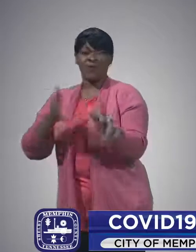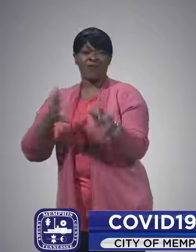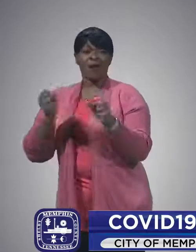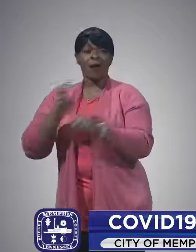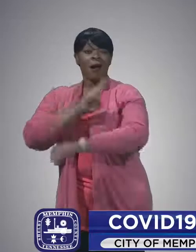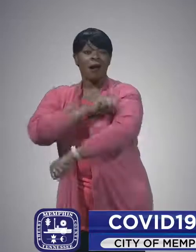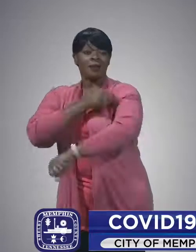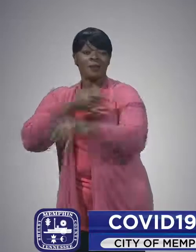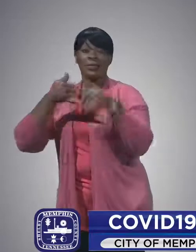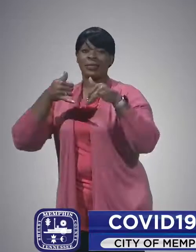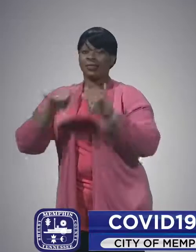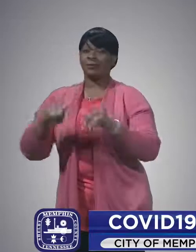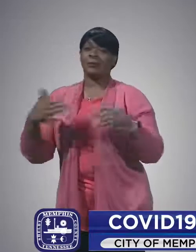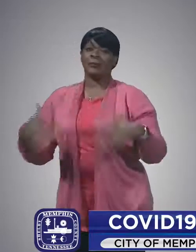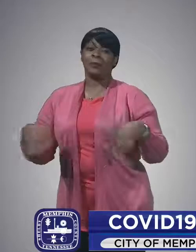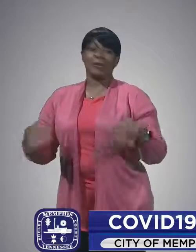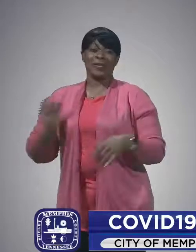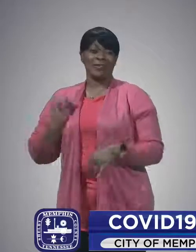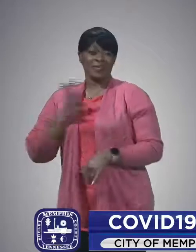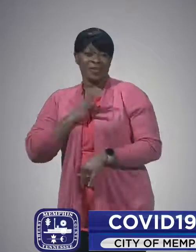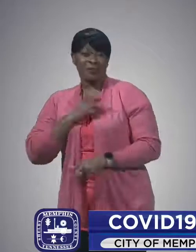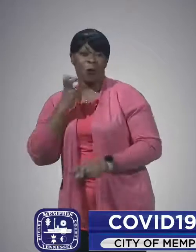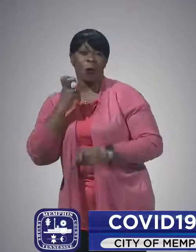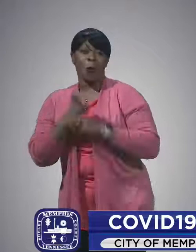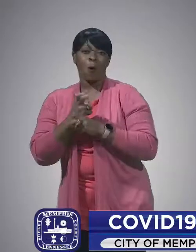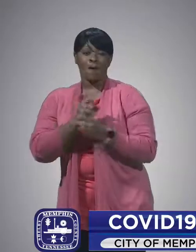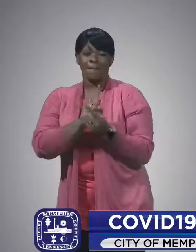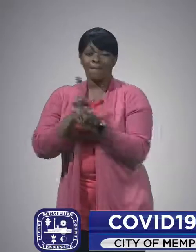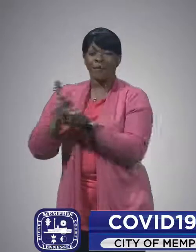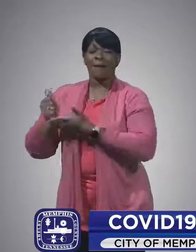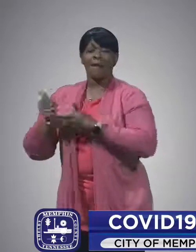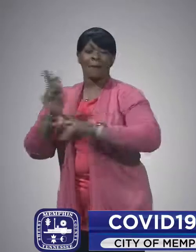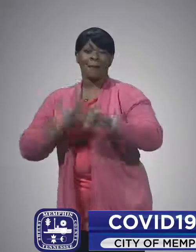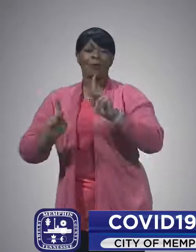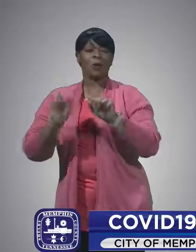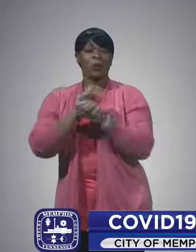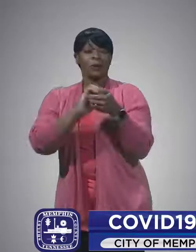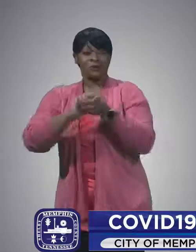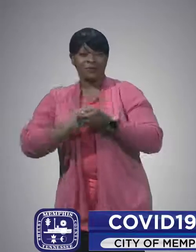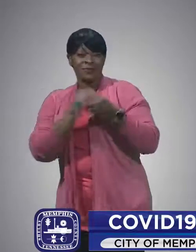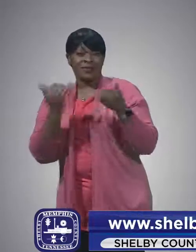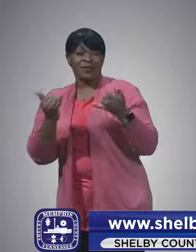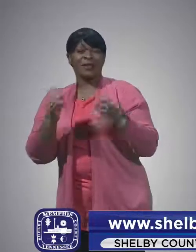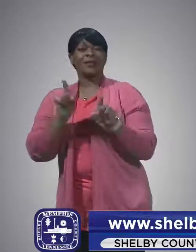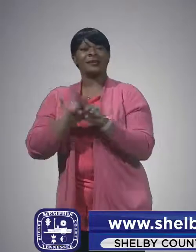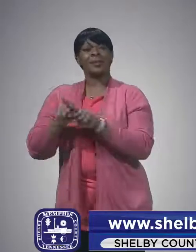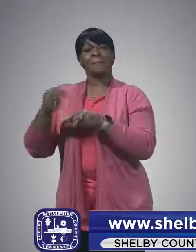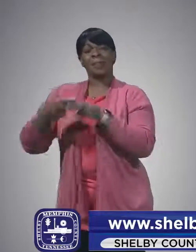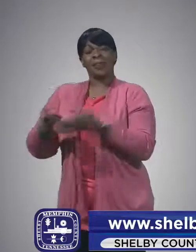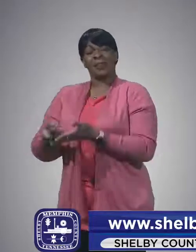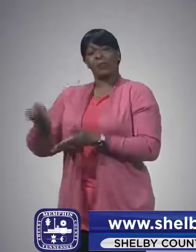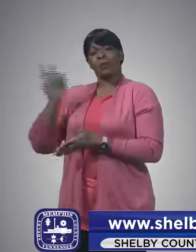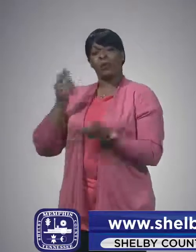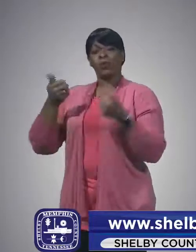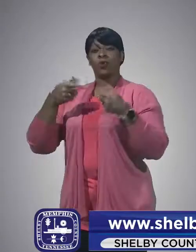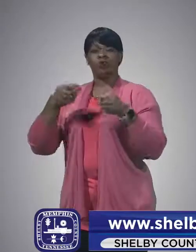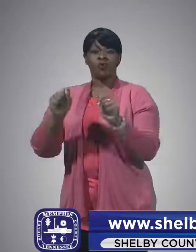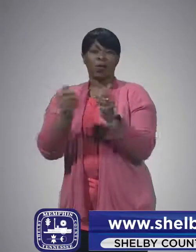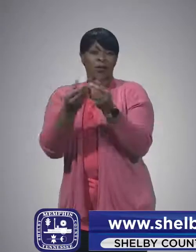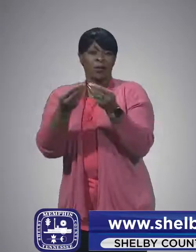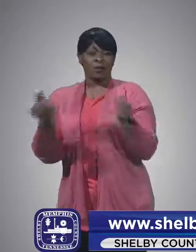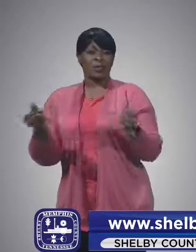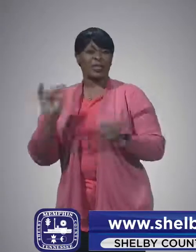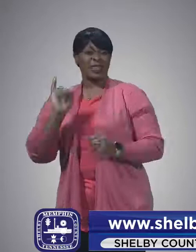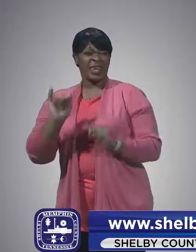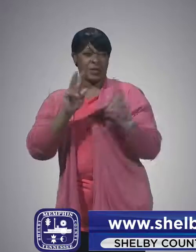hospitals are still experiencing staffing challenges, and we are working together, as we talked about last week, to try to address some of those